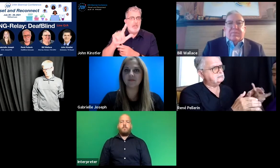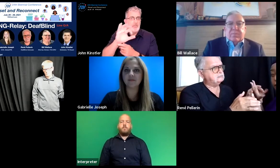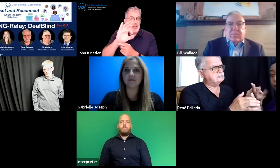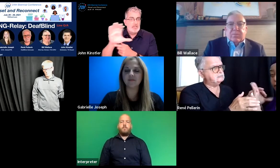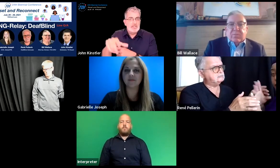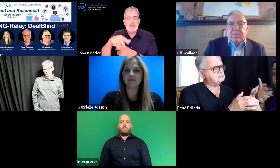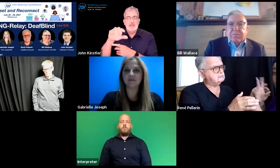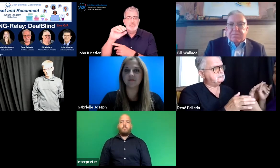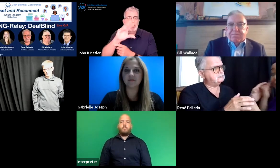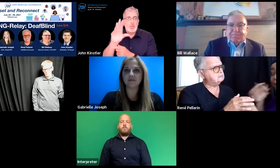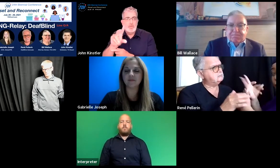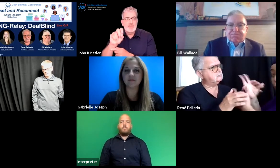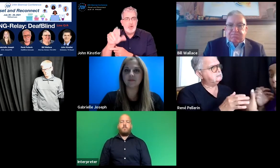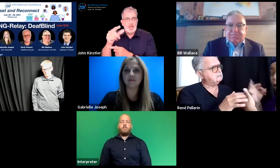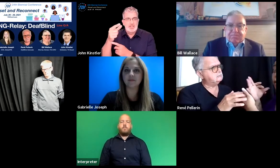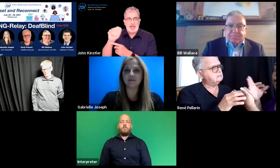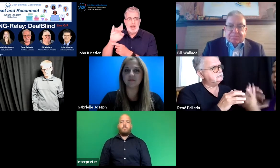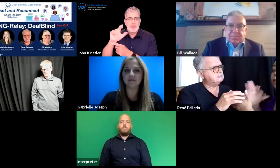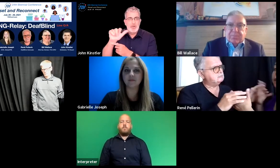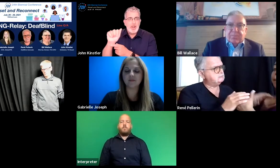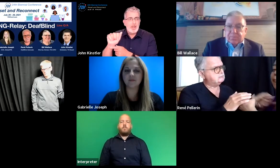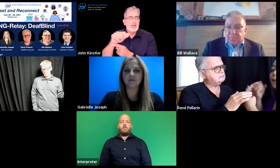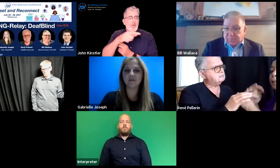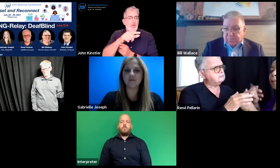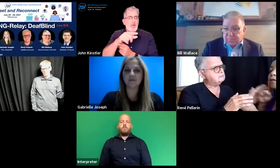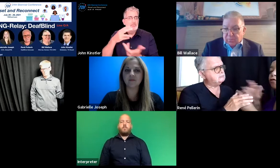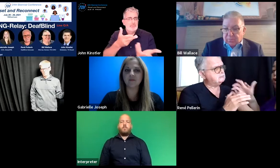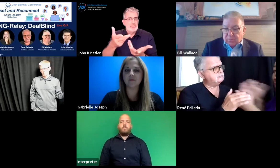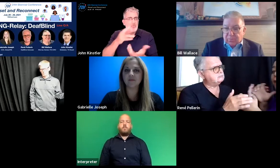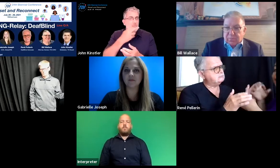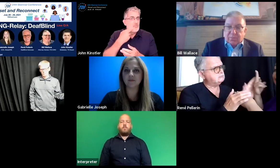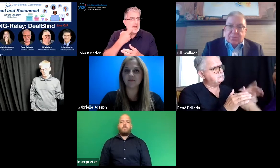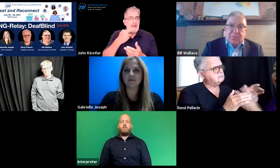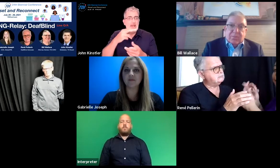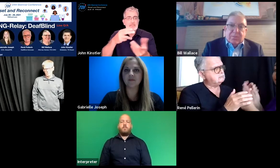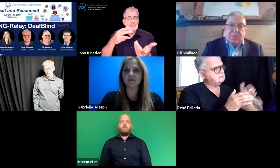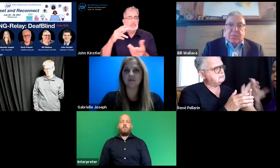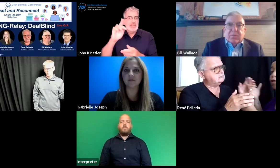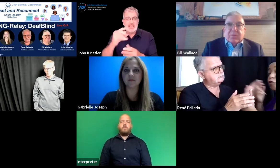that were made from before, whether that's with Bill, the FCC,